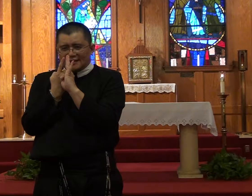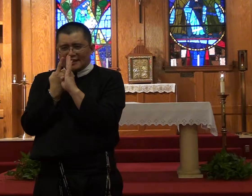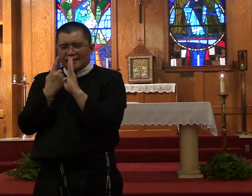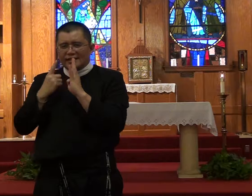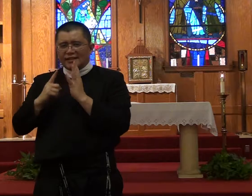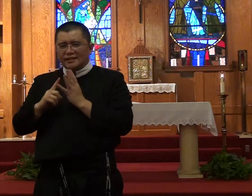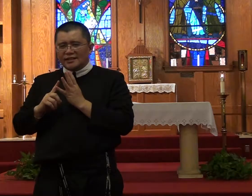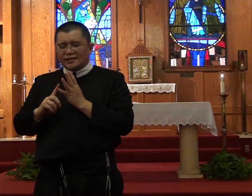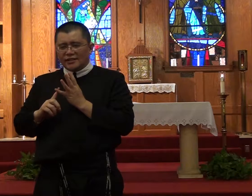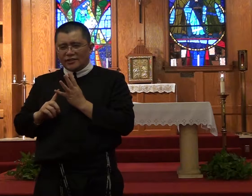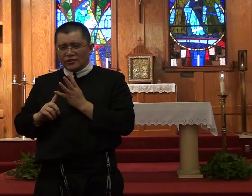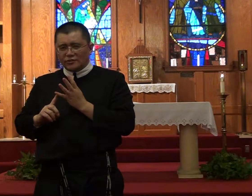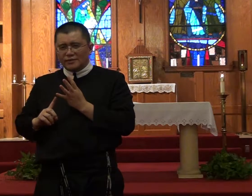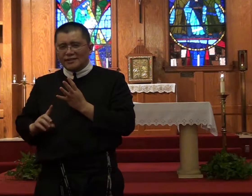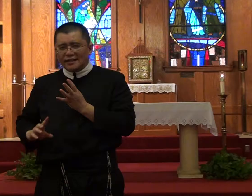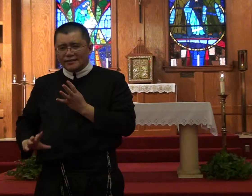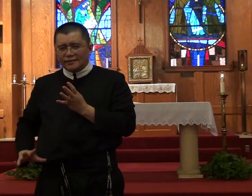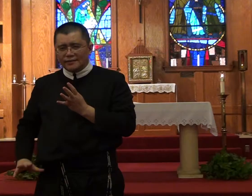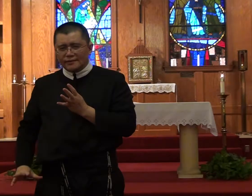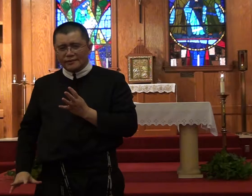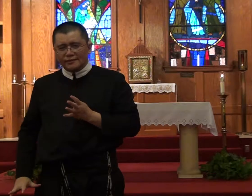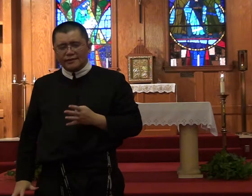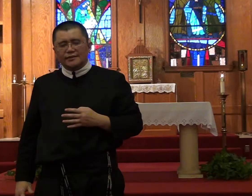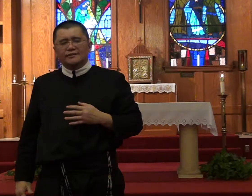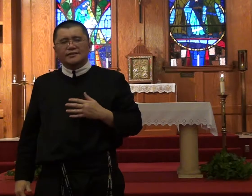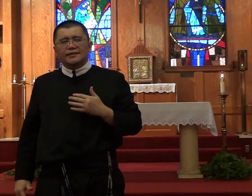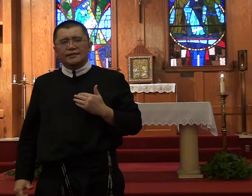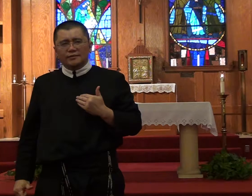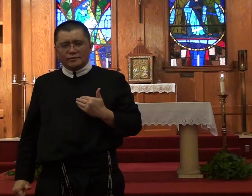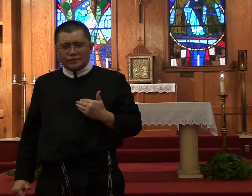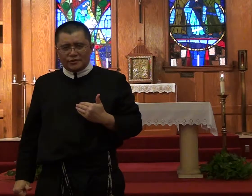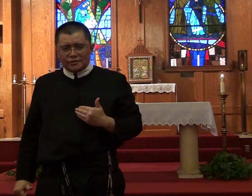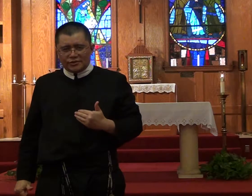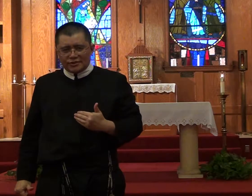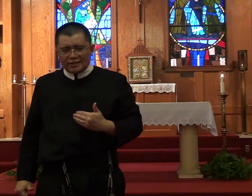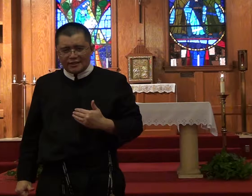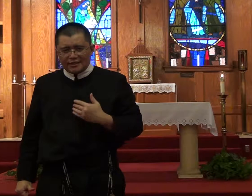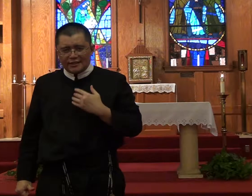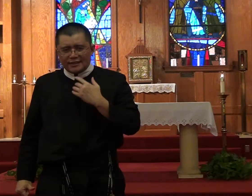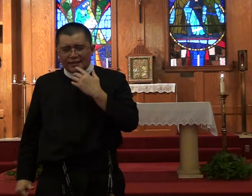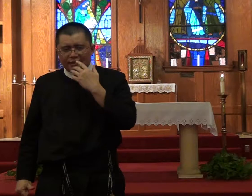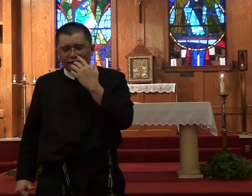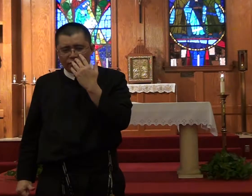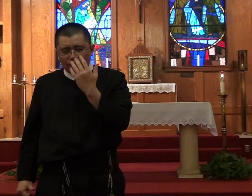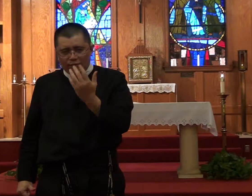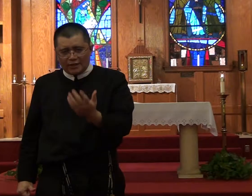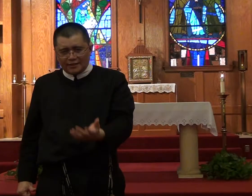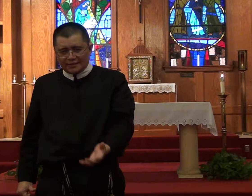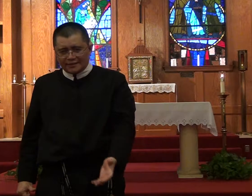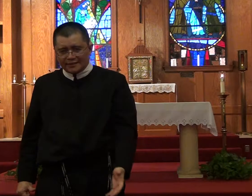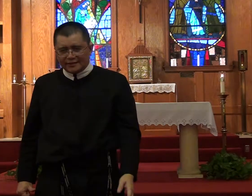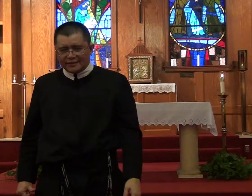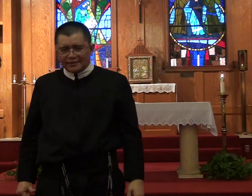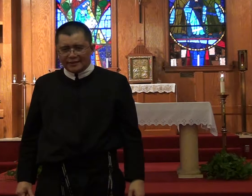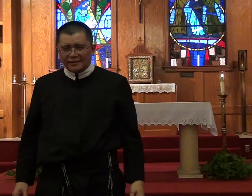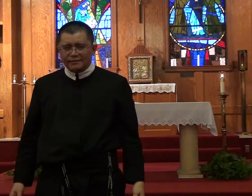And then you breathe out, and you say mercy, and then you pause, okay? Breathe